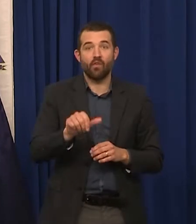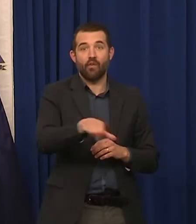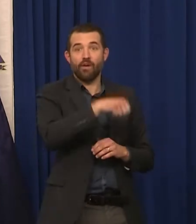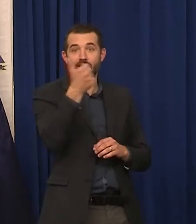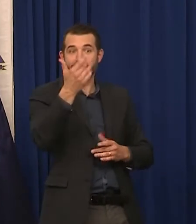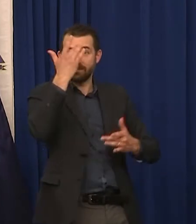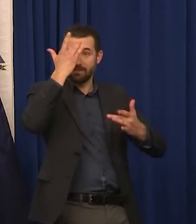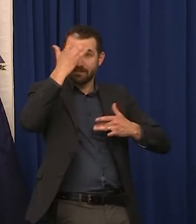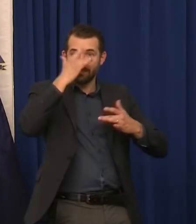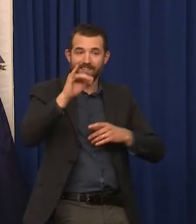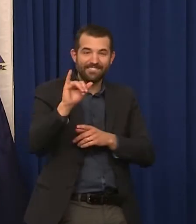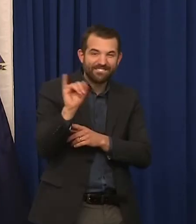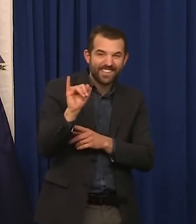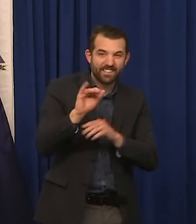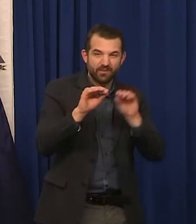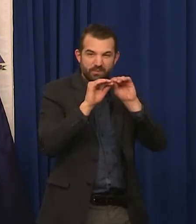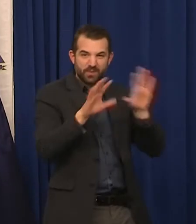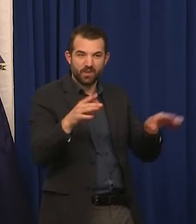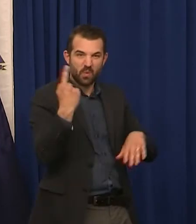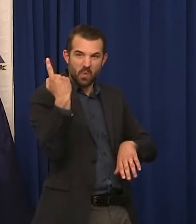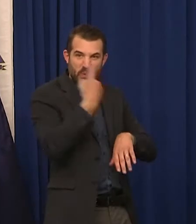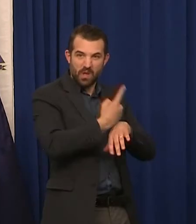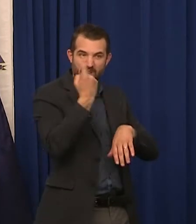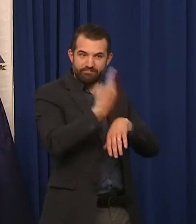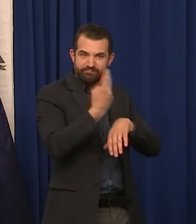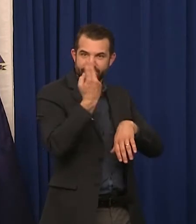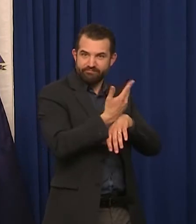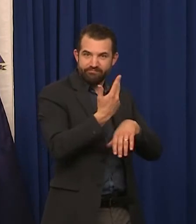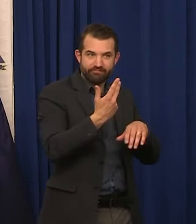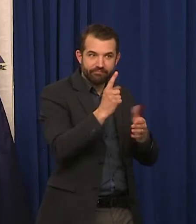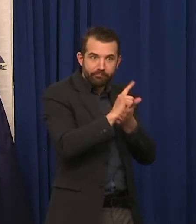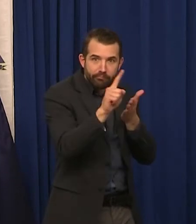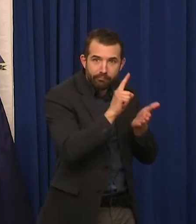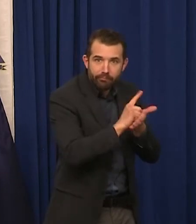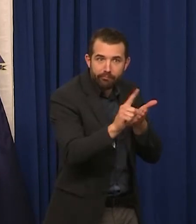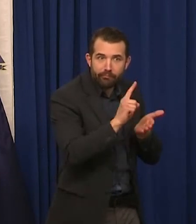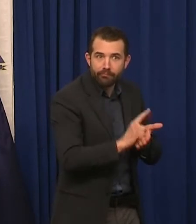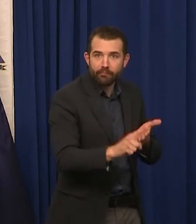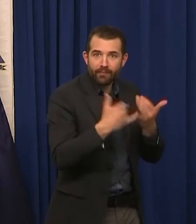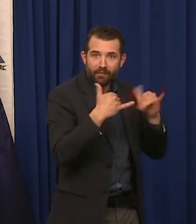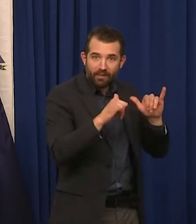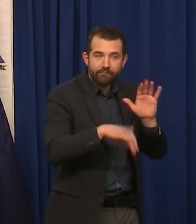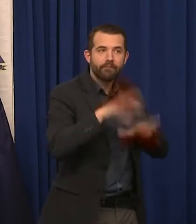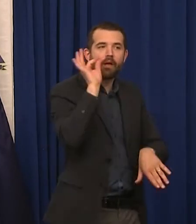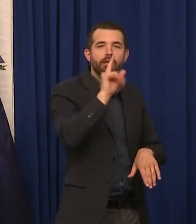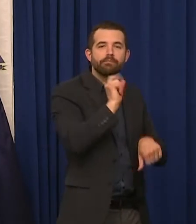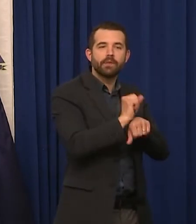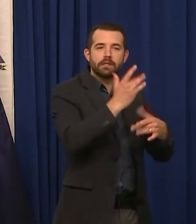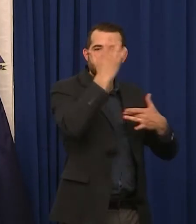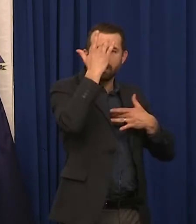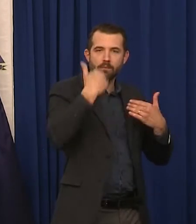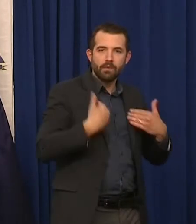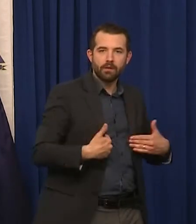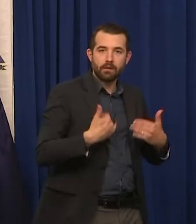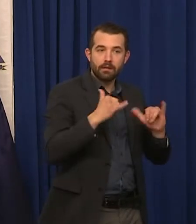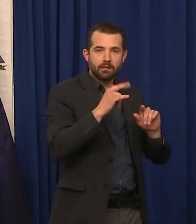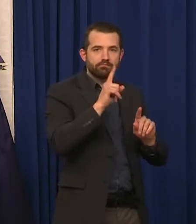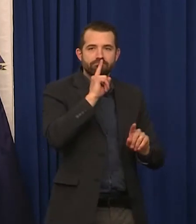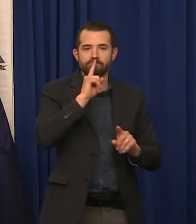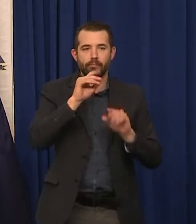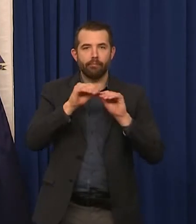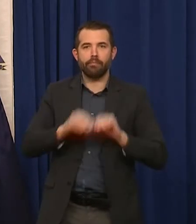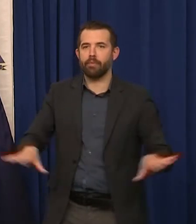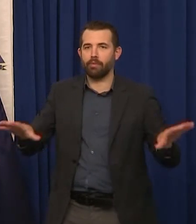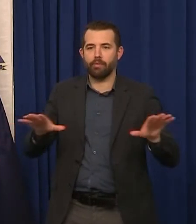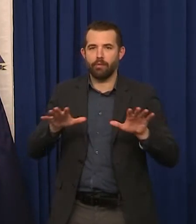days, weeks after they've recovered and still find a little bit of DNA in their body. But that doesn't mean they're contagious. And based on